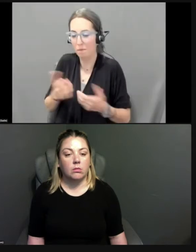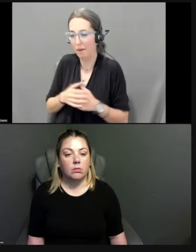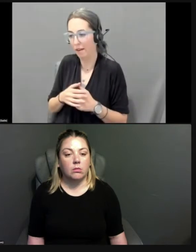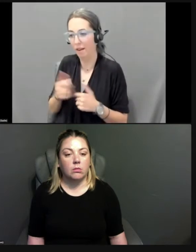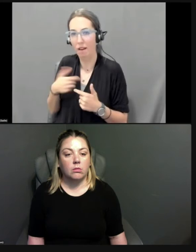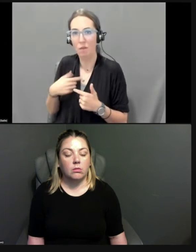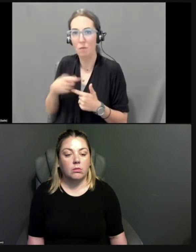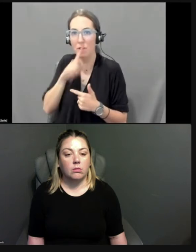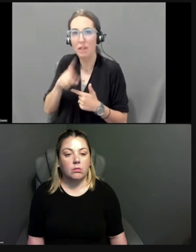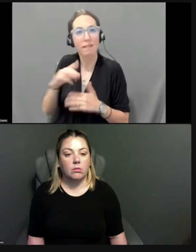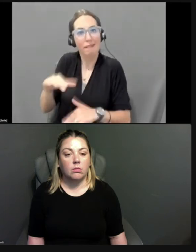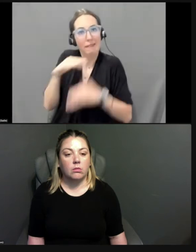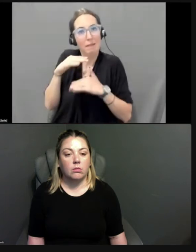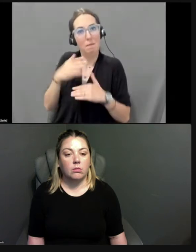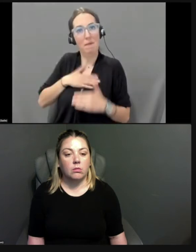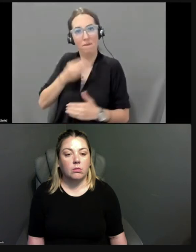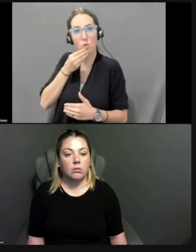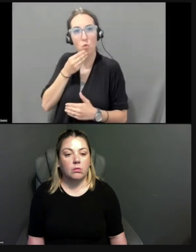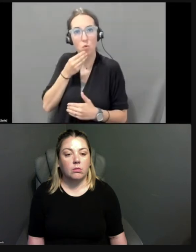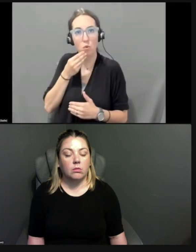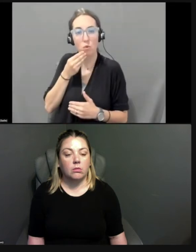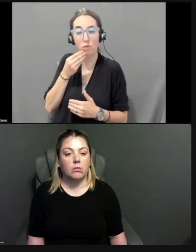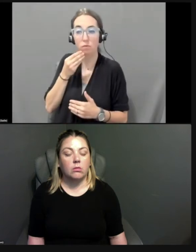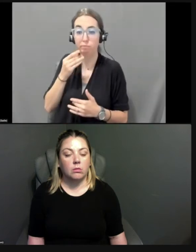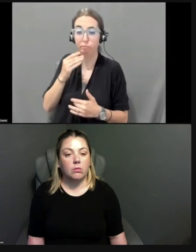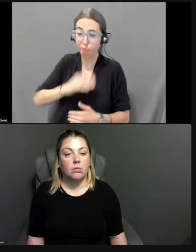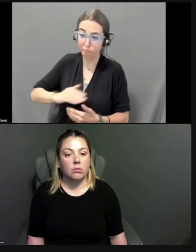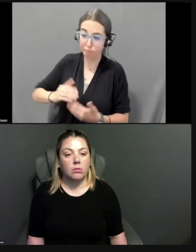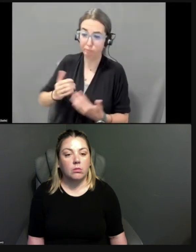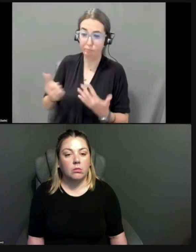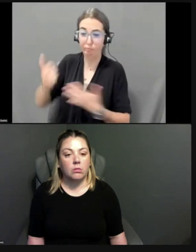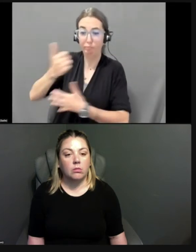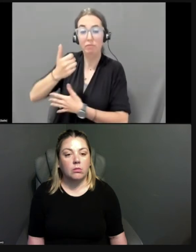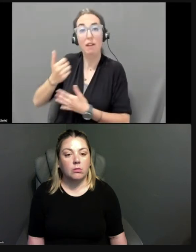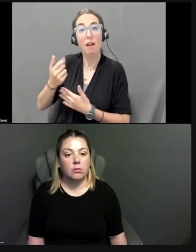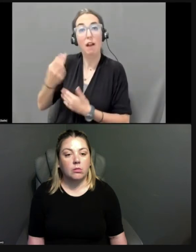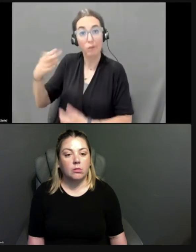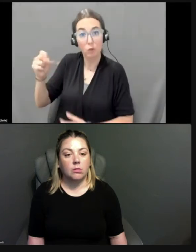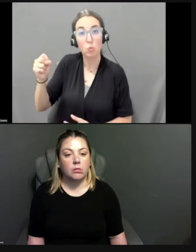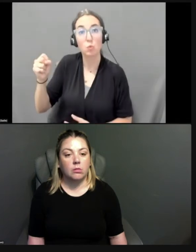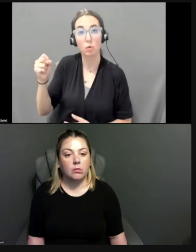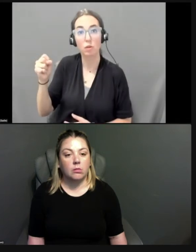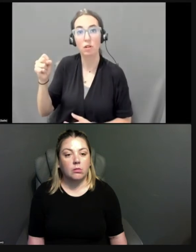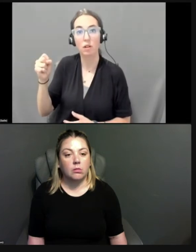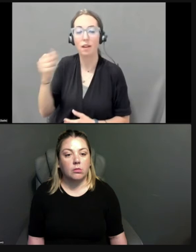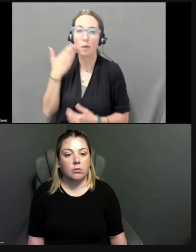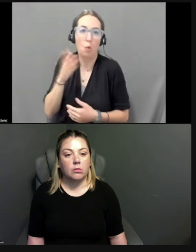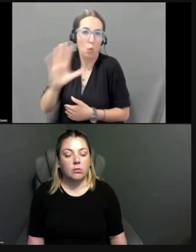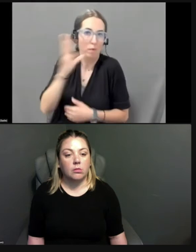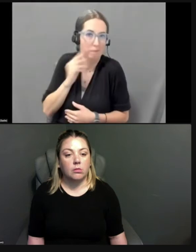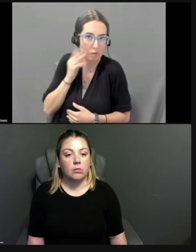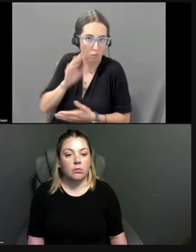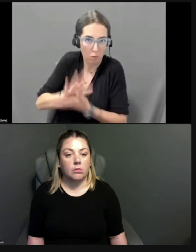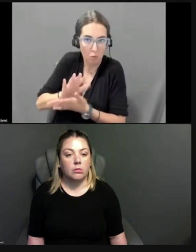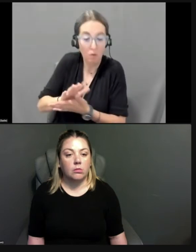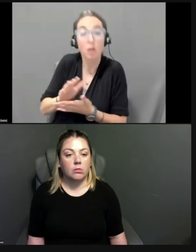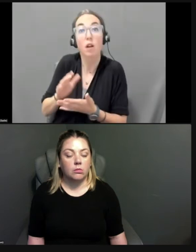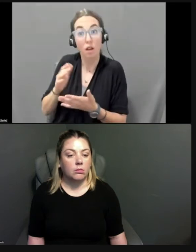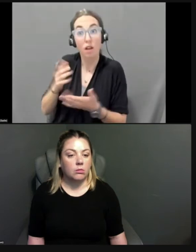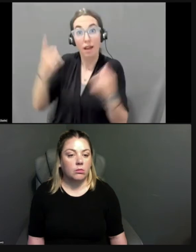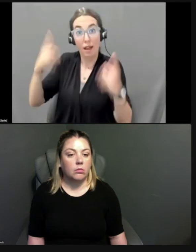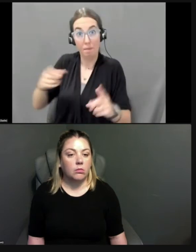can remember, up until about high school. And once, I don't know if this is what it was like at your school, but once I hit high